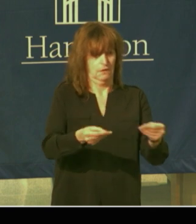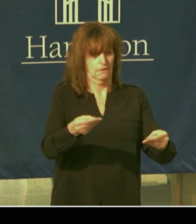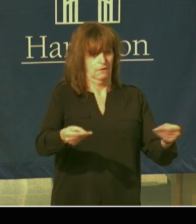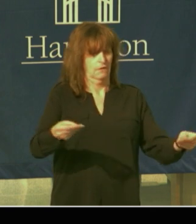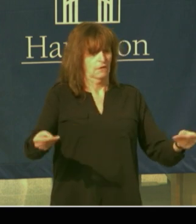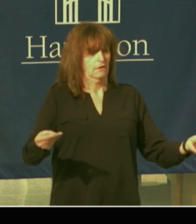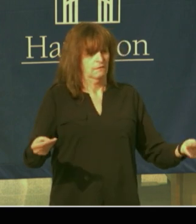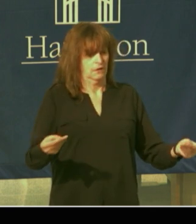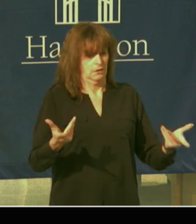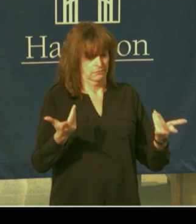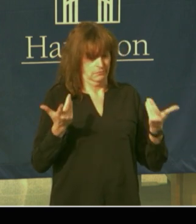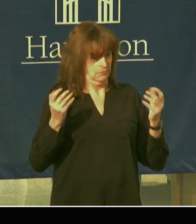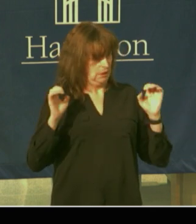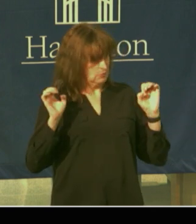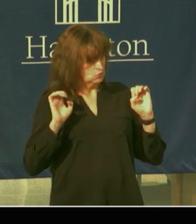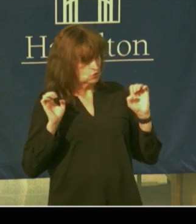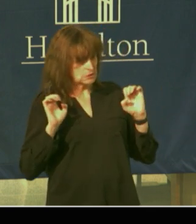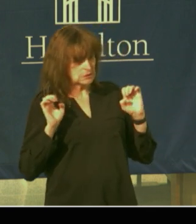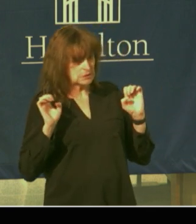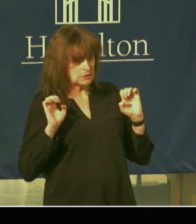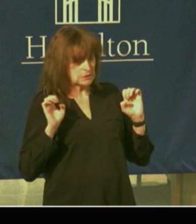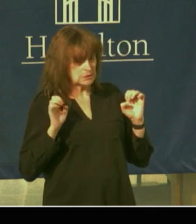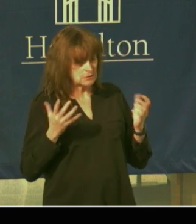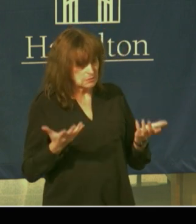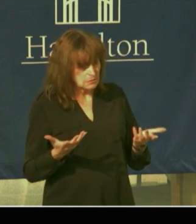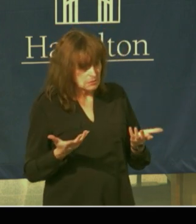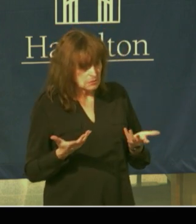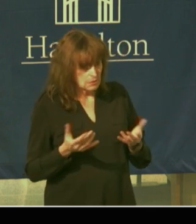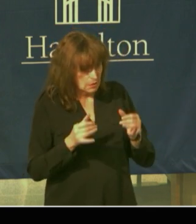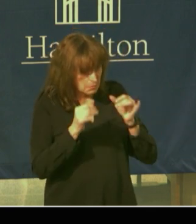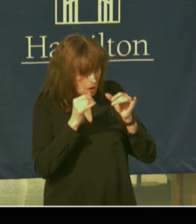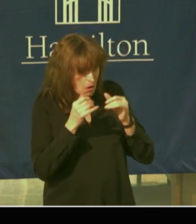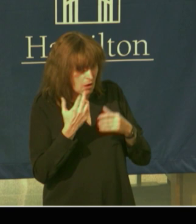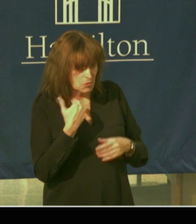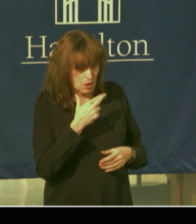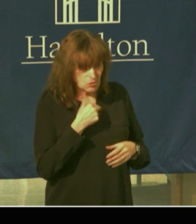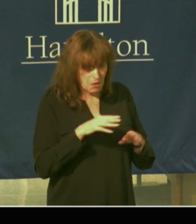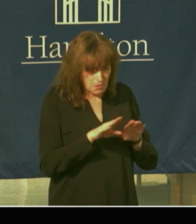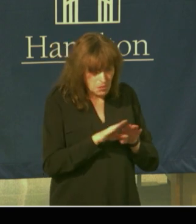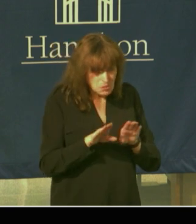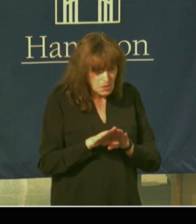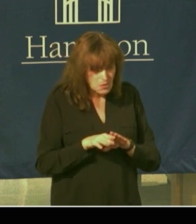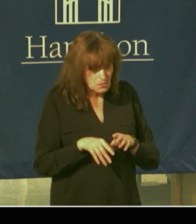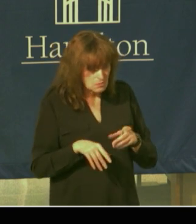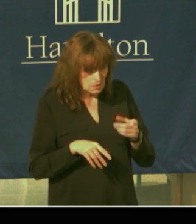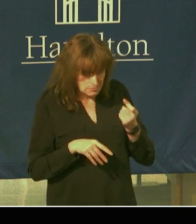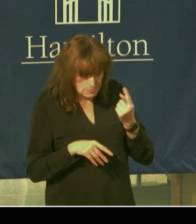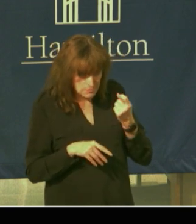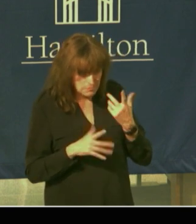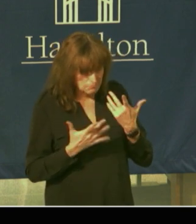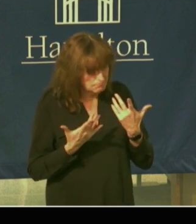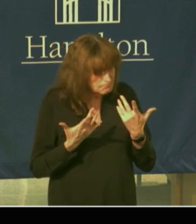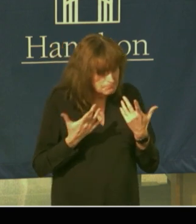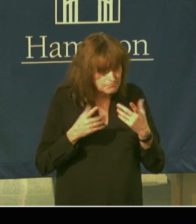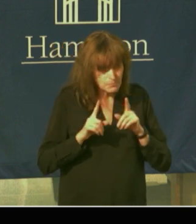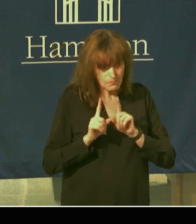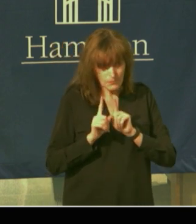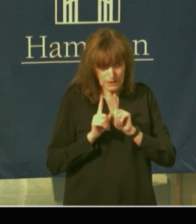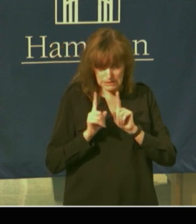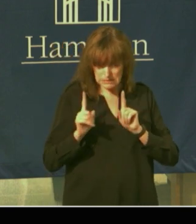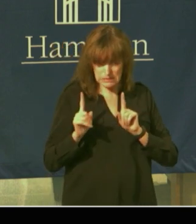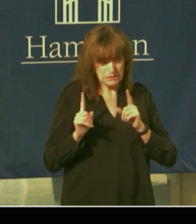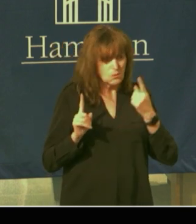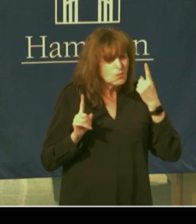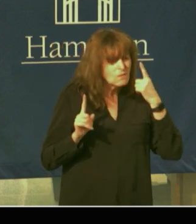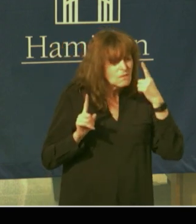and restaurants, getting people to social distance from one another, we know that this is, or we're fairly confident, I